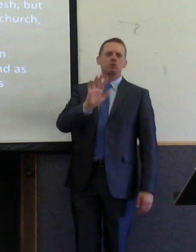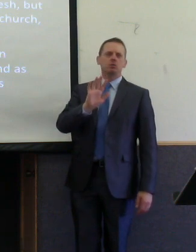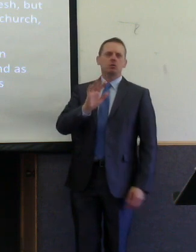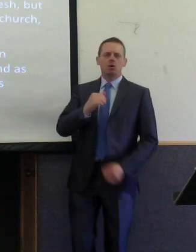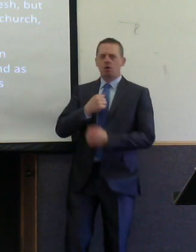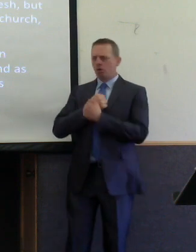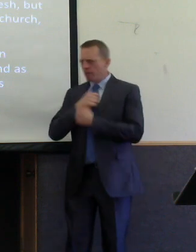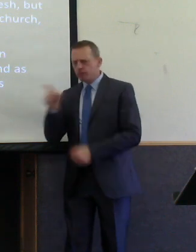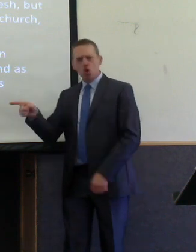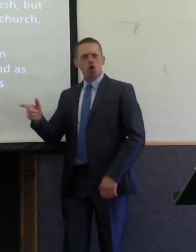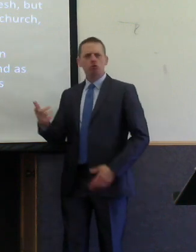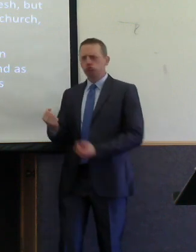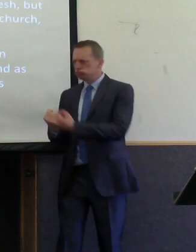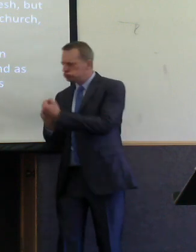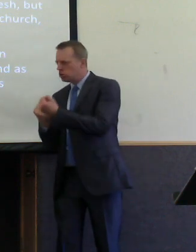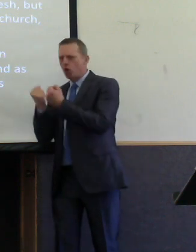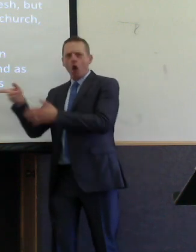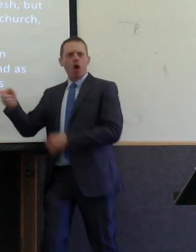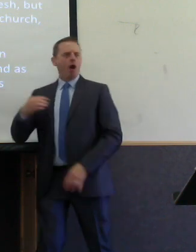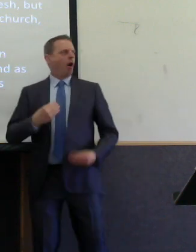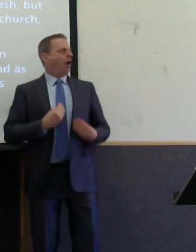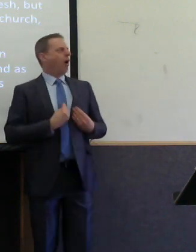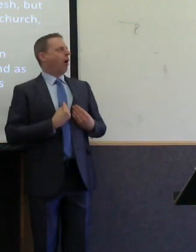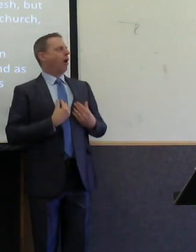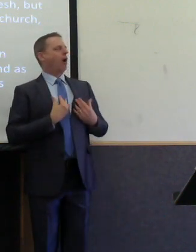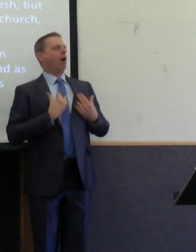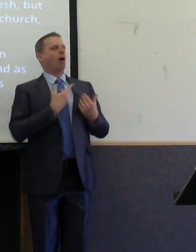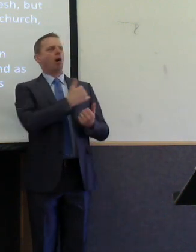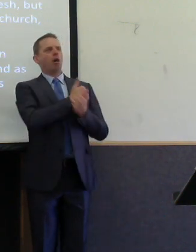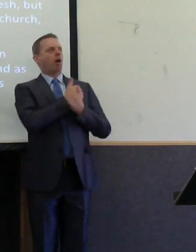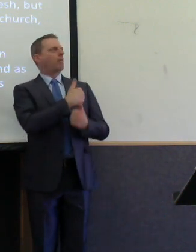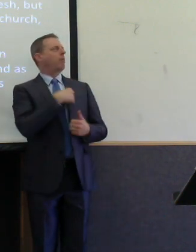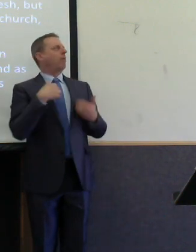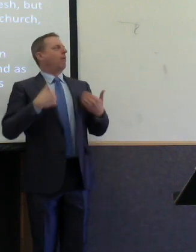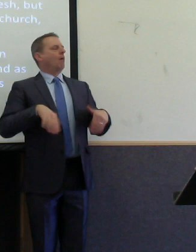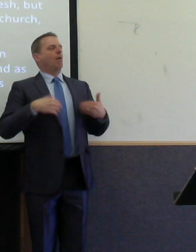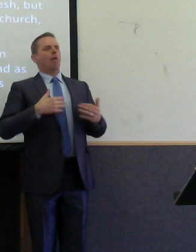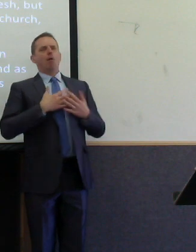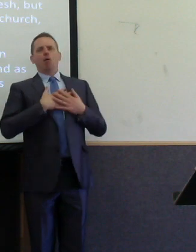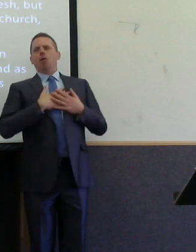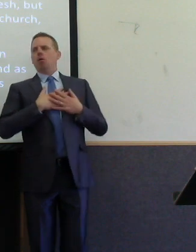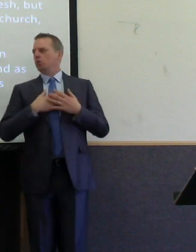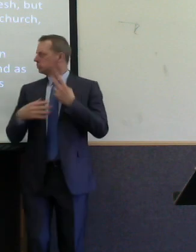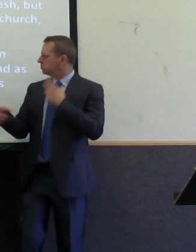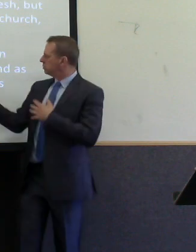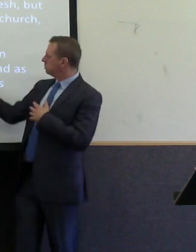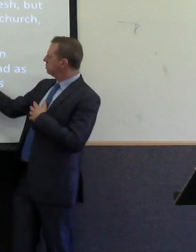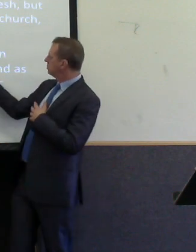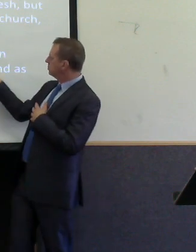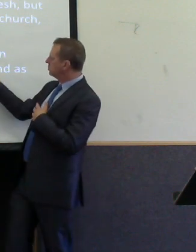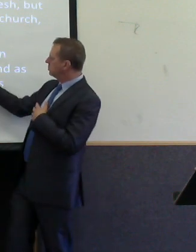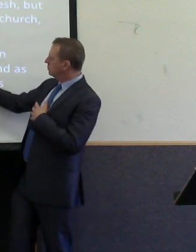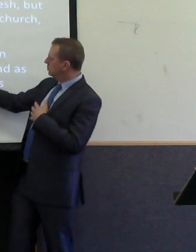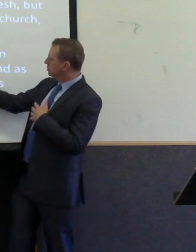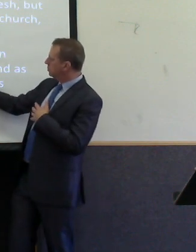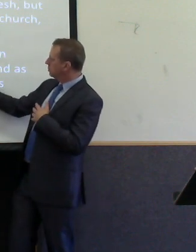we're down the stretch, and he's got five. You're not too bad, you know how to do it. You gotta take care of yourself.